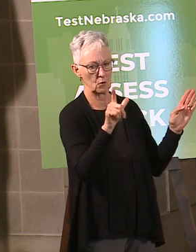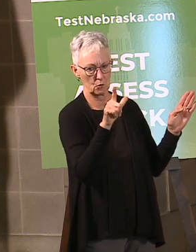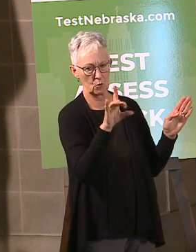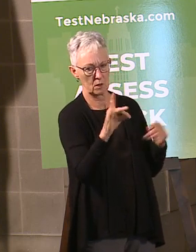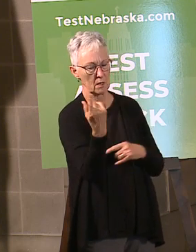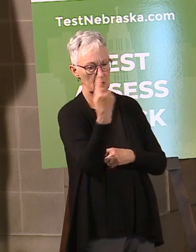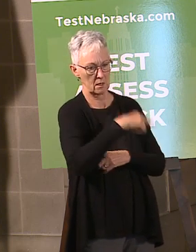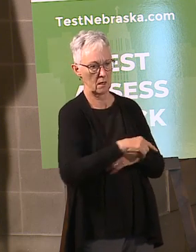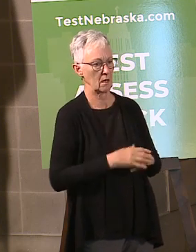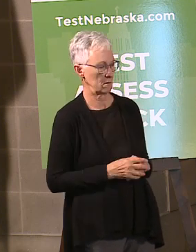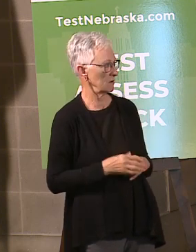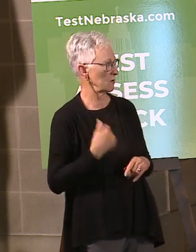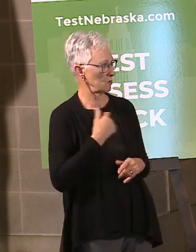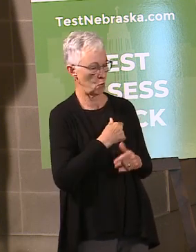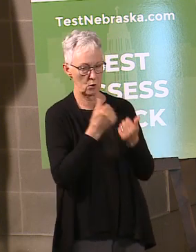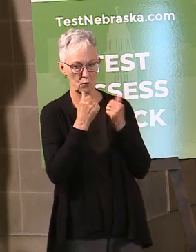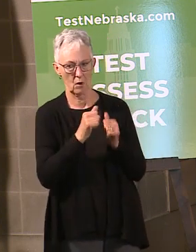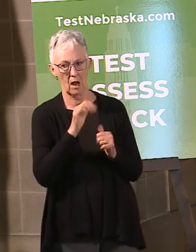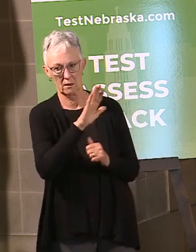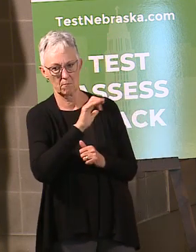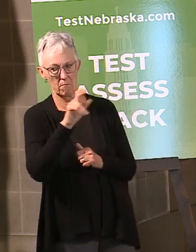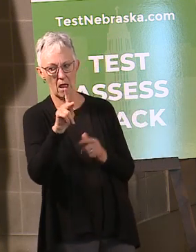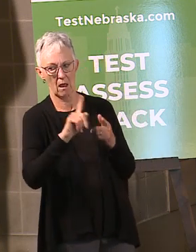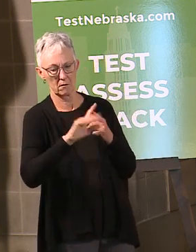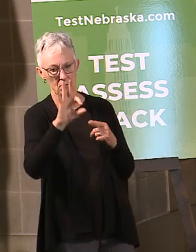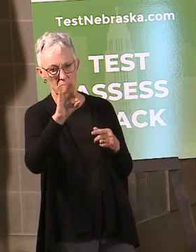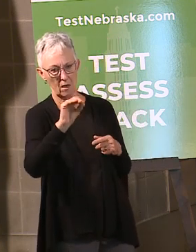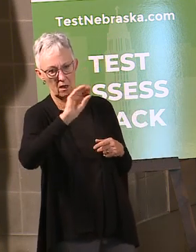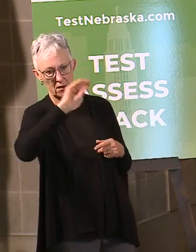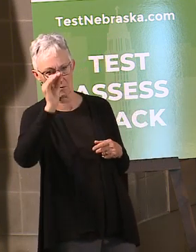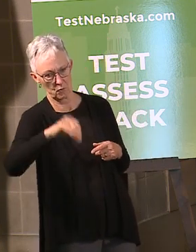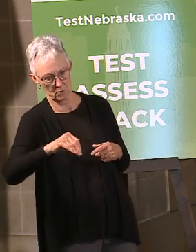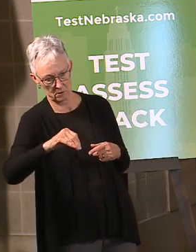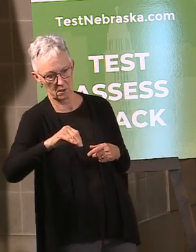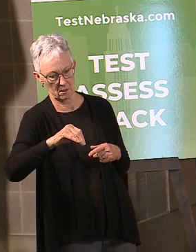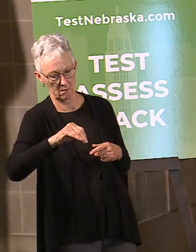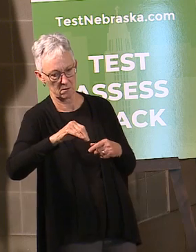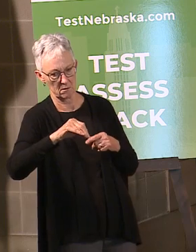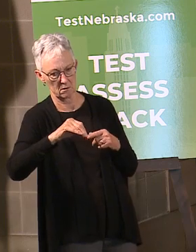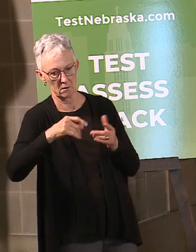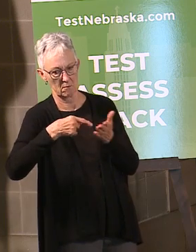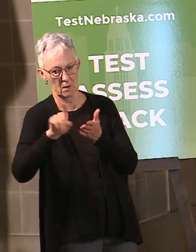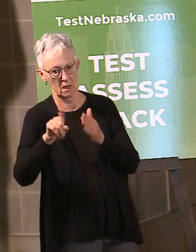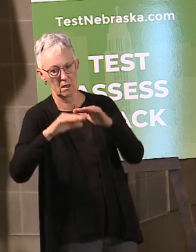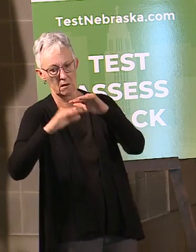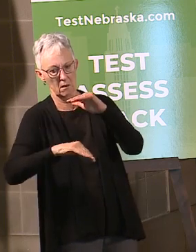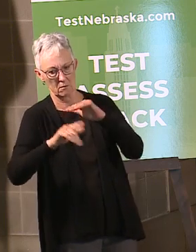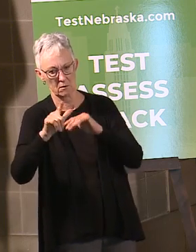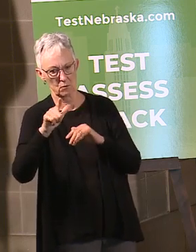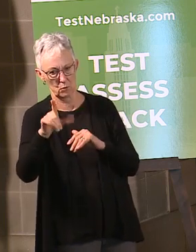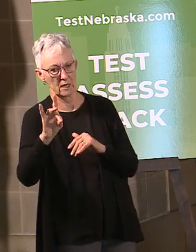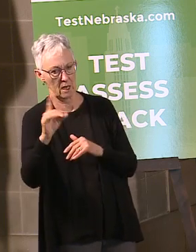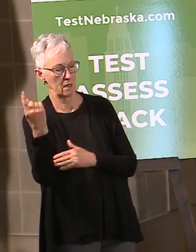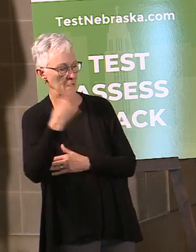up into the 90s where it was before the whole pandemic outbreak.